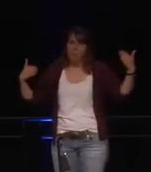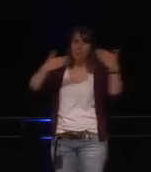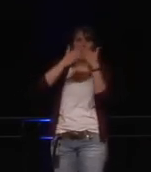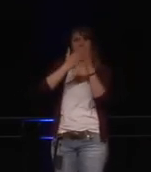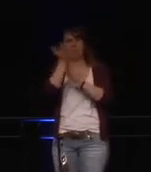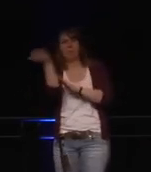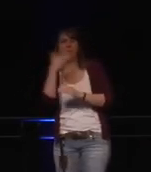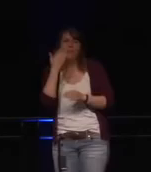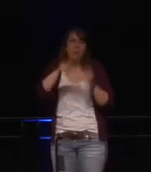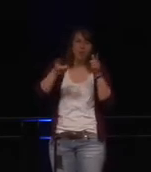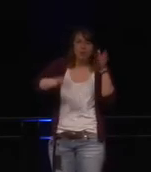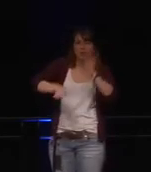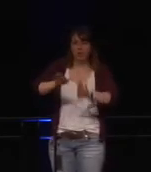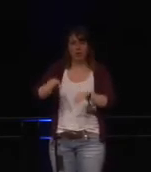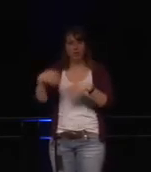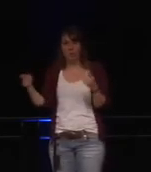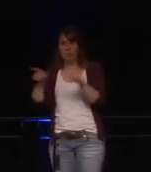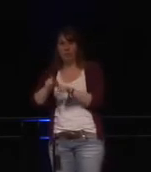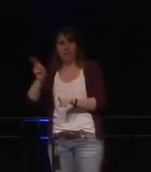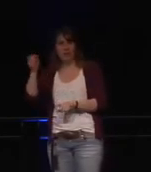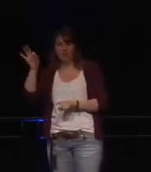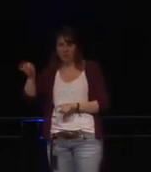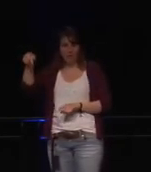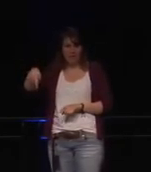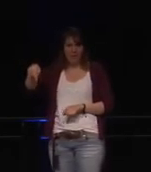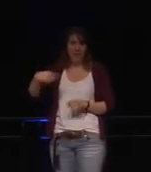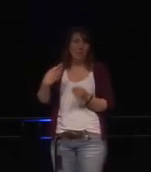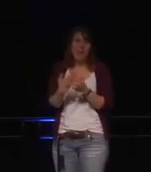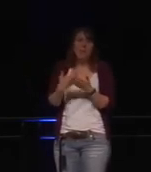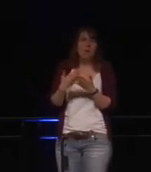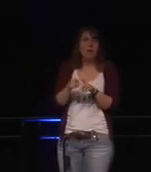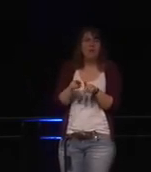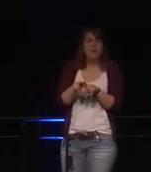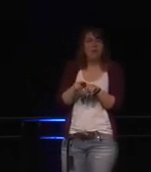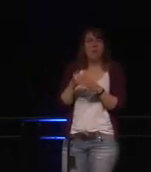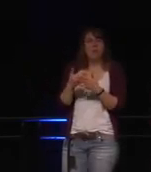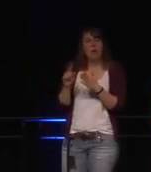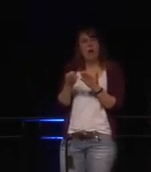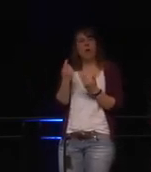before the introduction of effective signaling and fail-safe brakes.